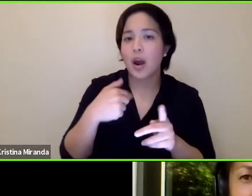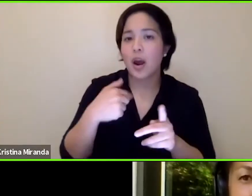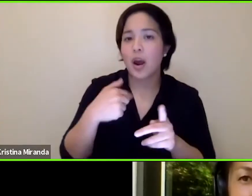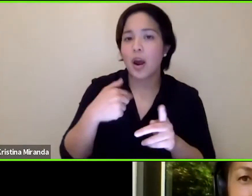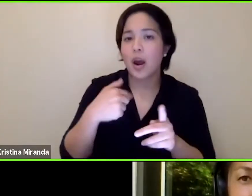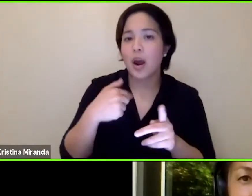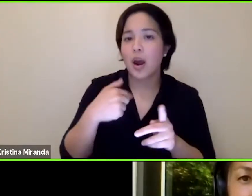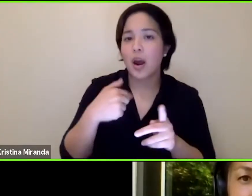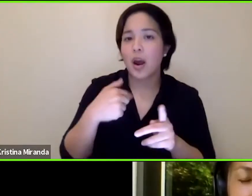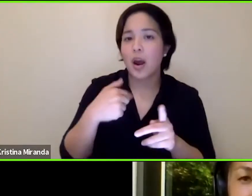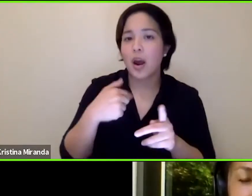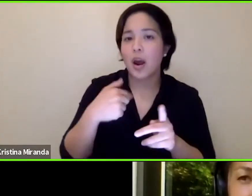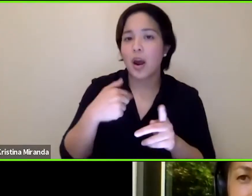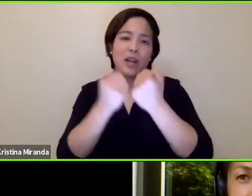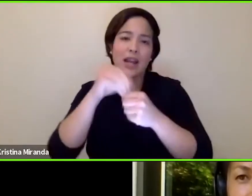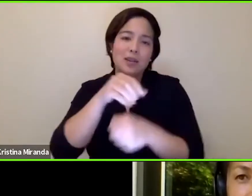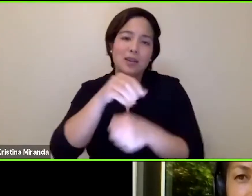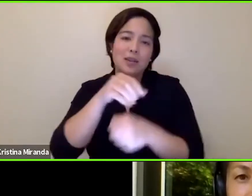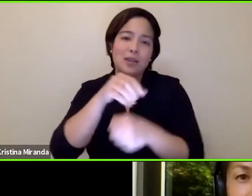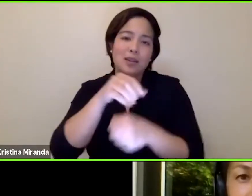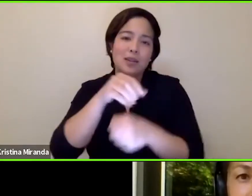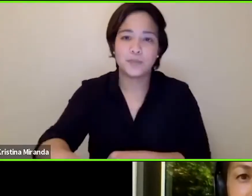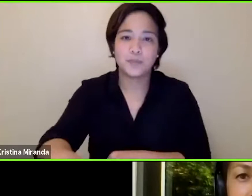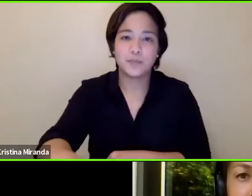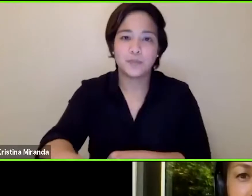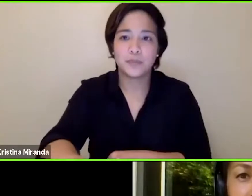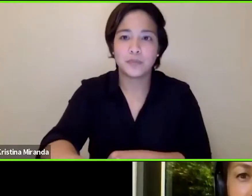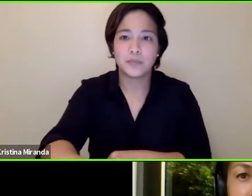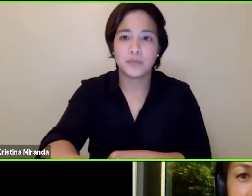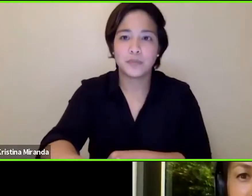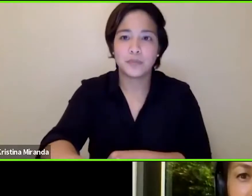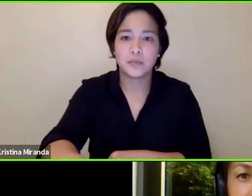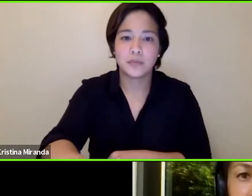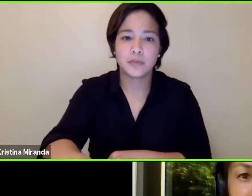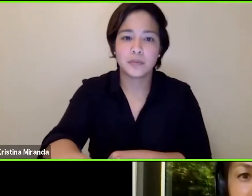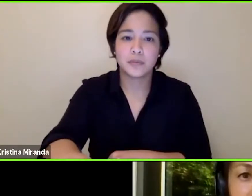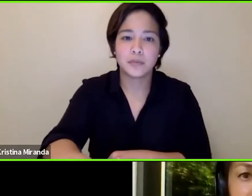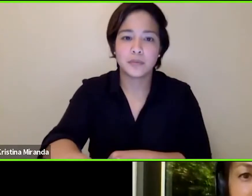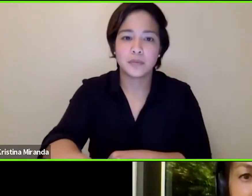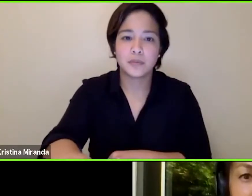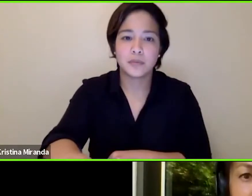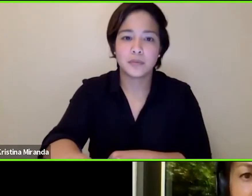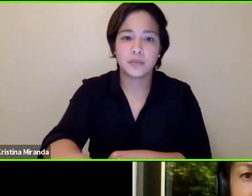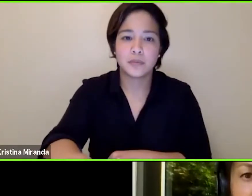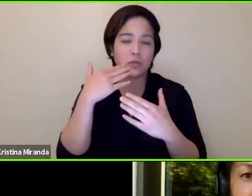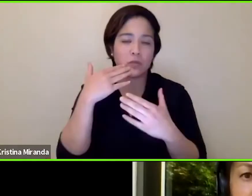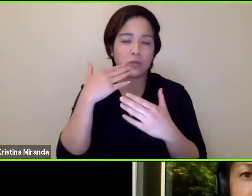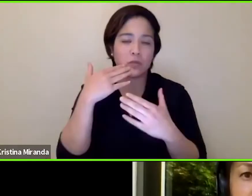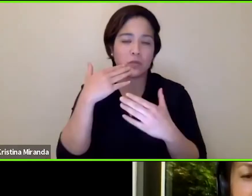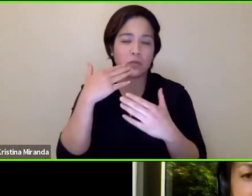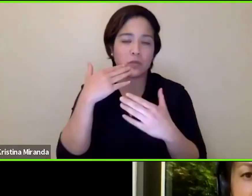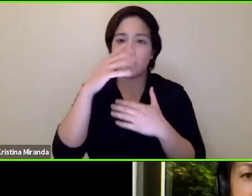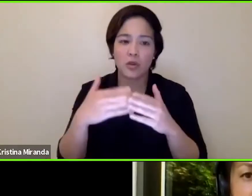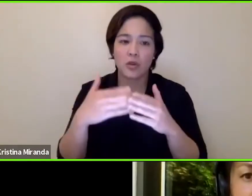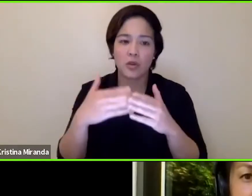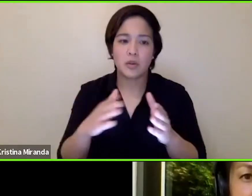Thank you so much to all the organizers of this event for inviting us to be here and to share this ritual with you.